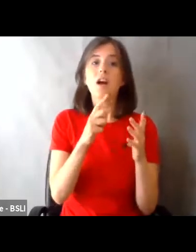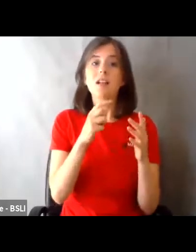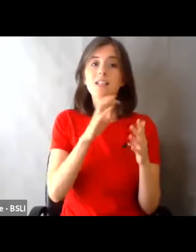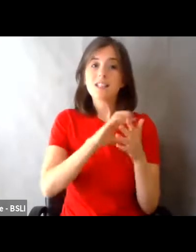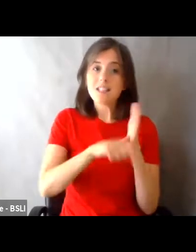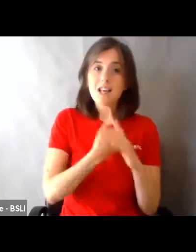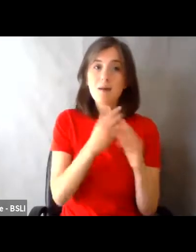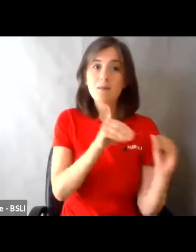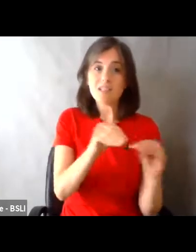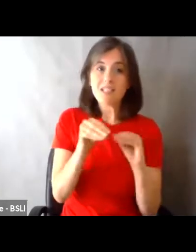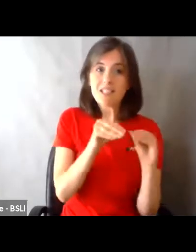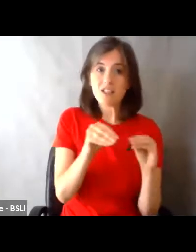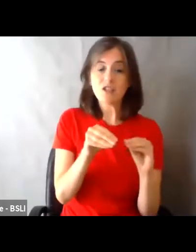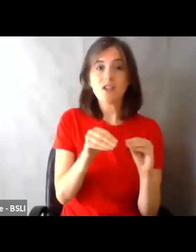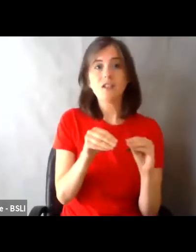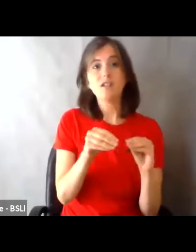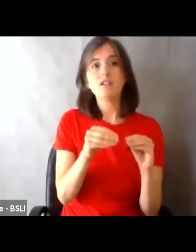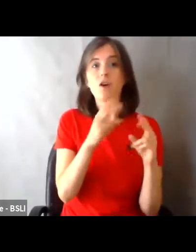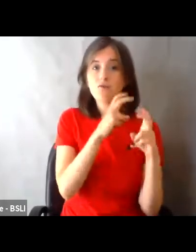about 2017,